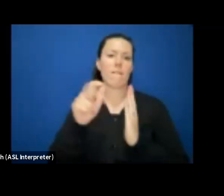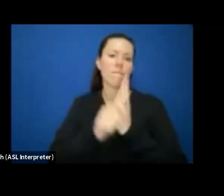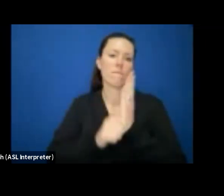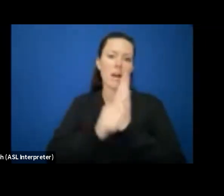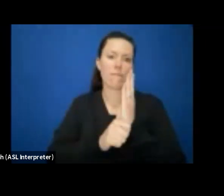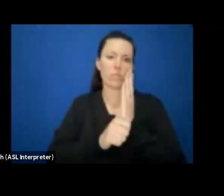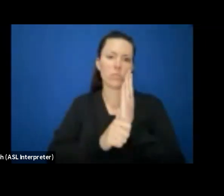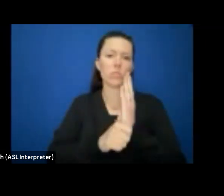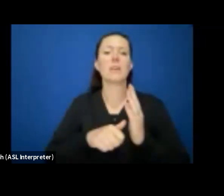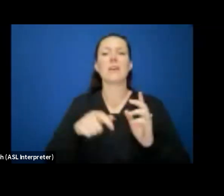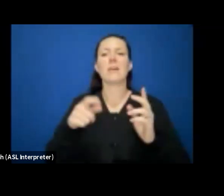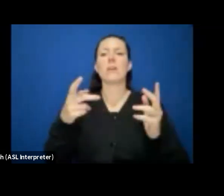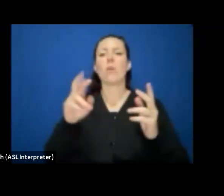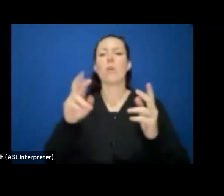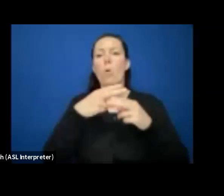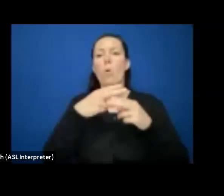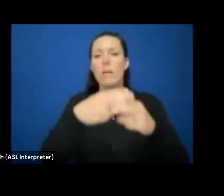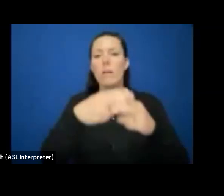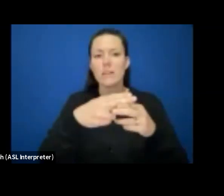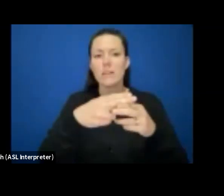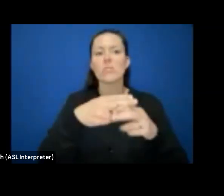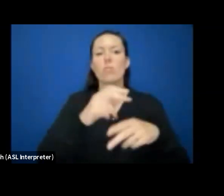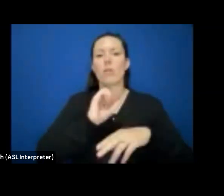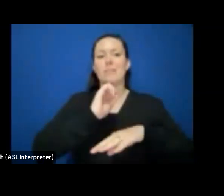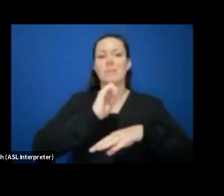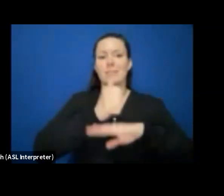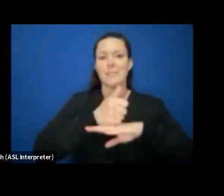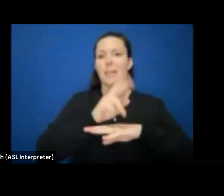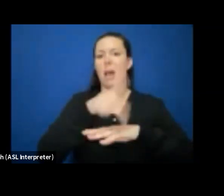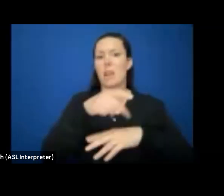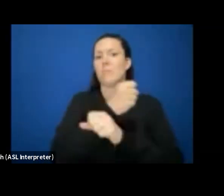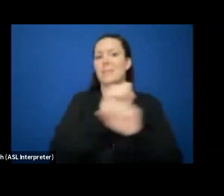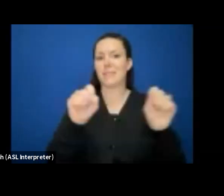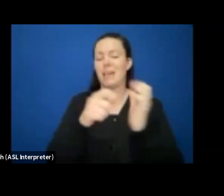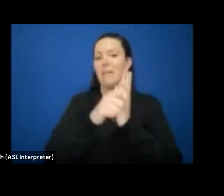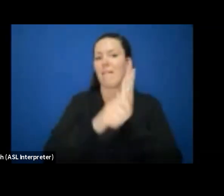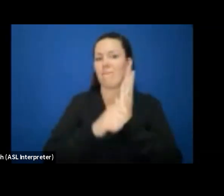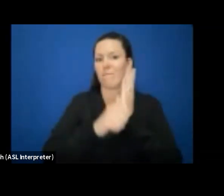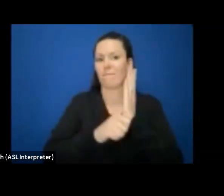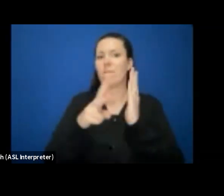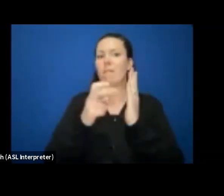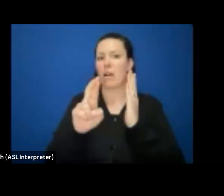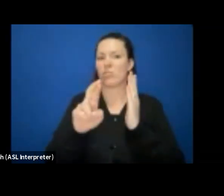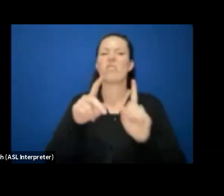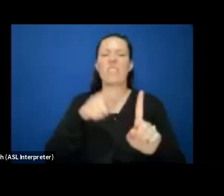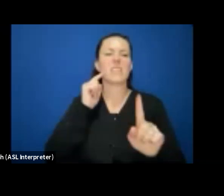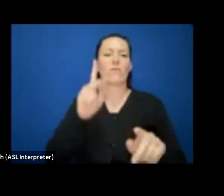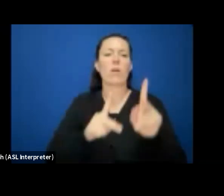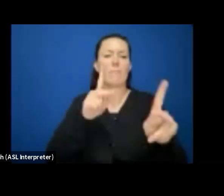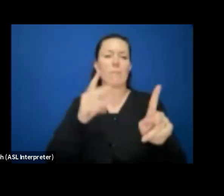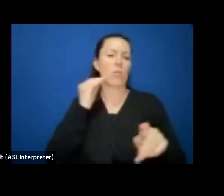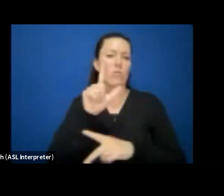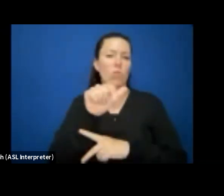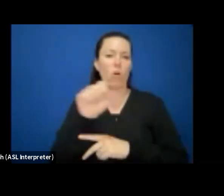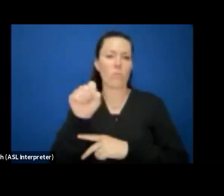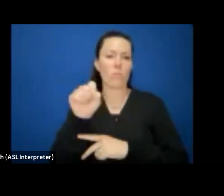we have what they call in set-aside vouchers. Those are for people who are experiencing homelessness. And now they have, I don't know you guys have here, but we